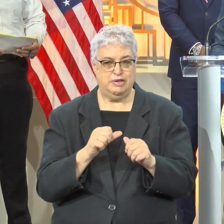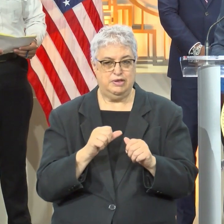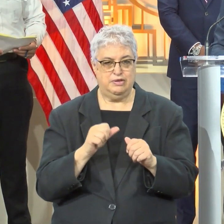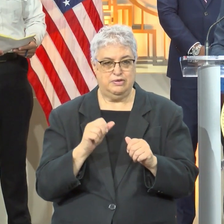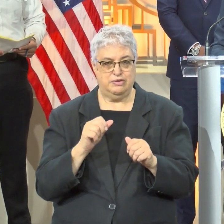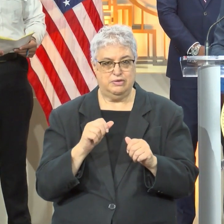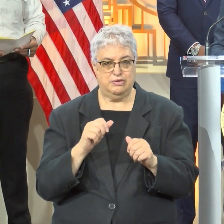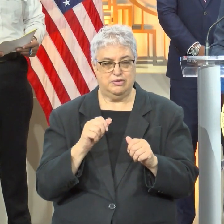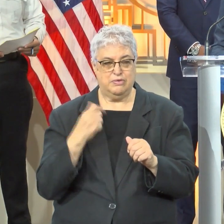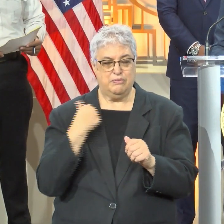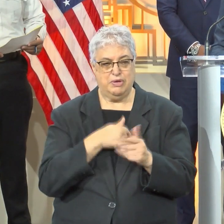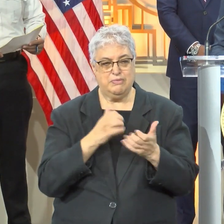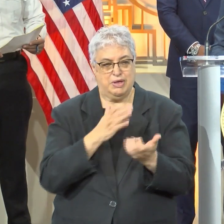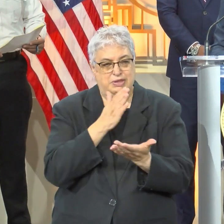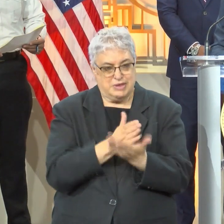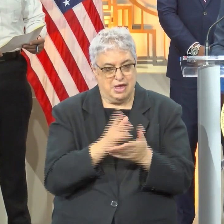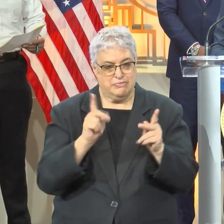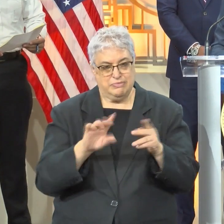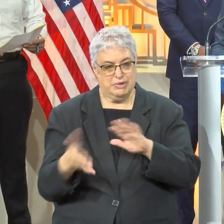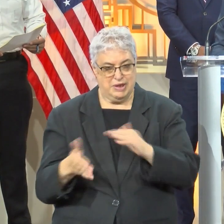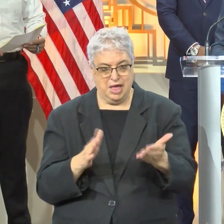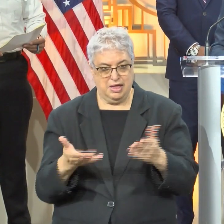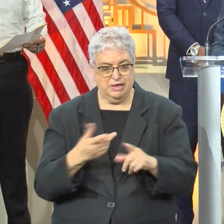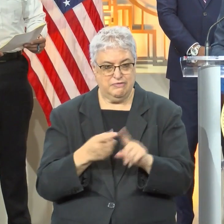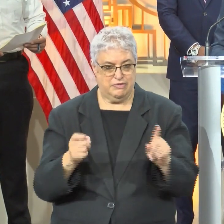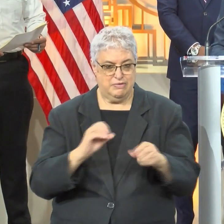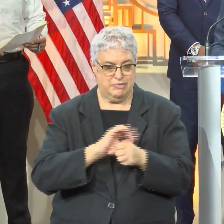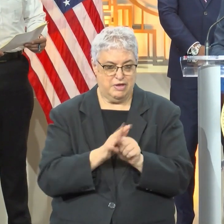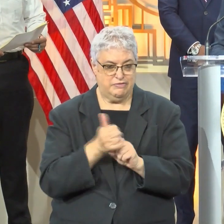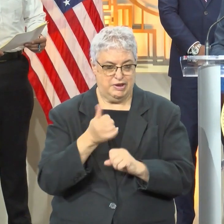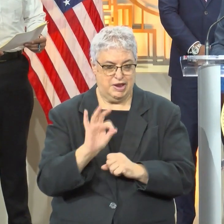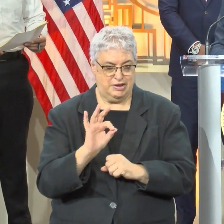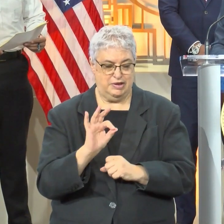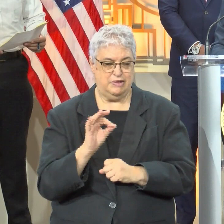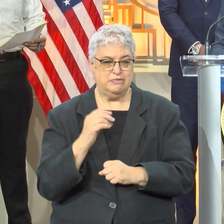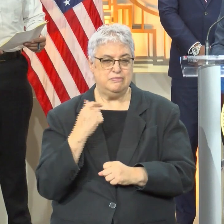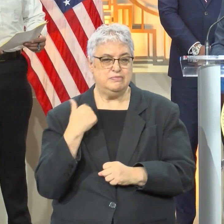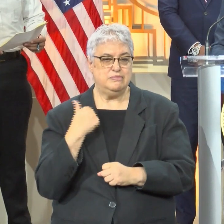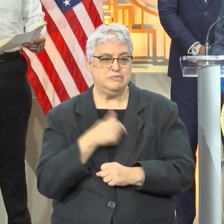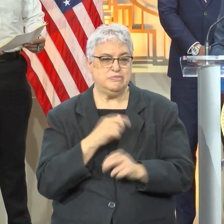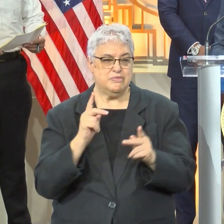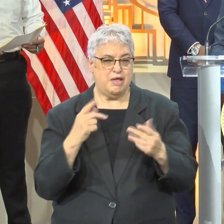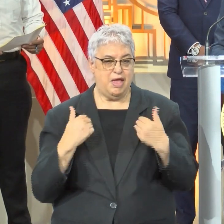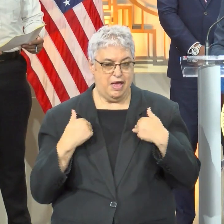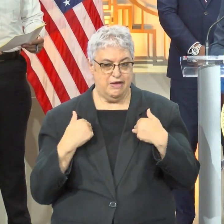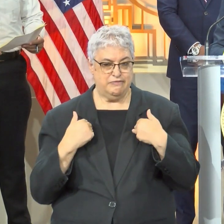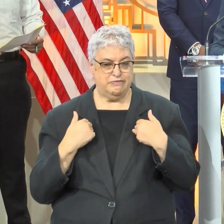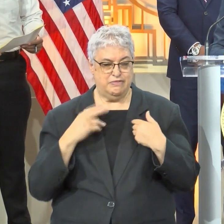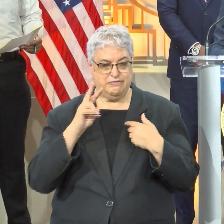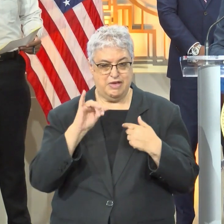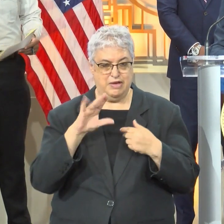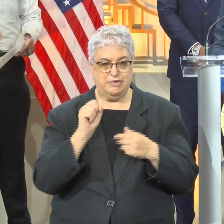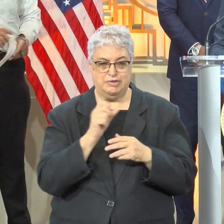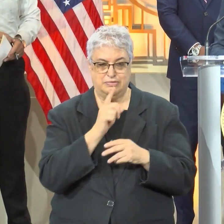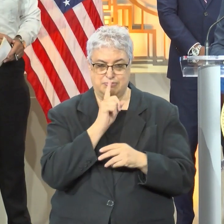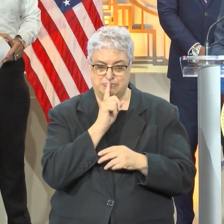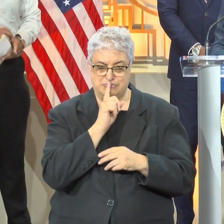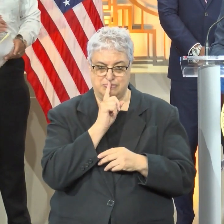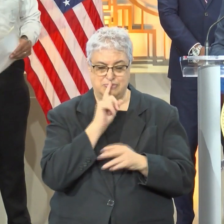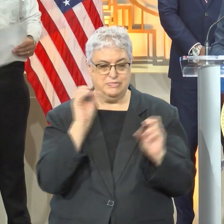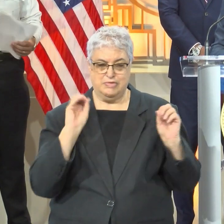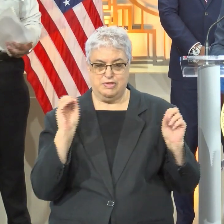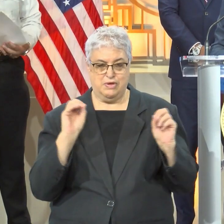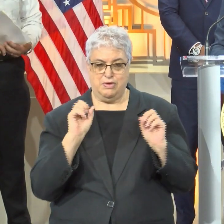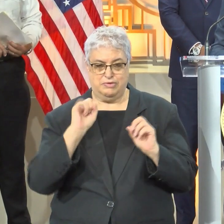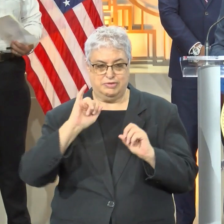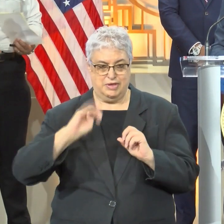city. And getting tested is critically important. And many people who have the virus never show any symptoms. 40% of